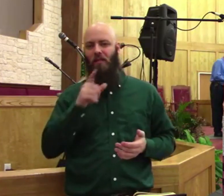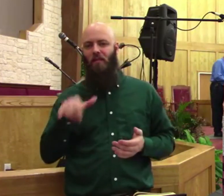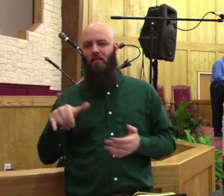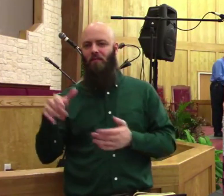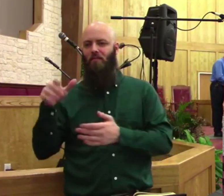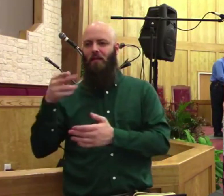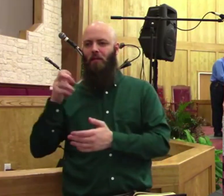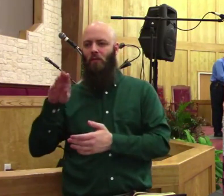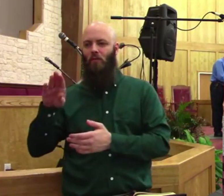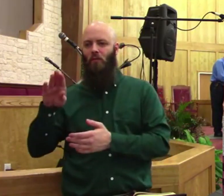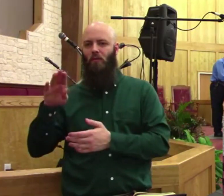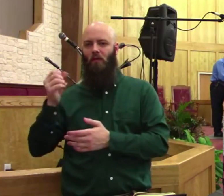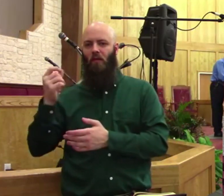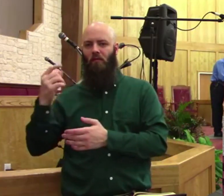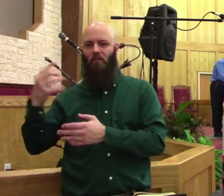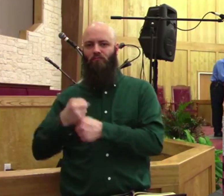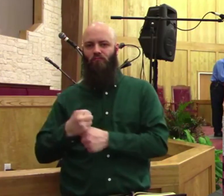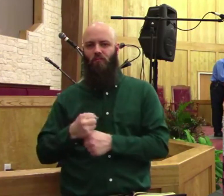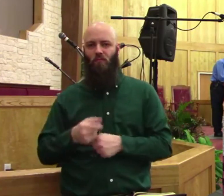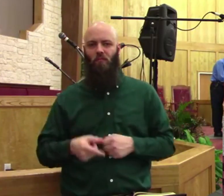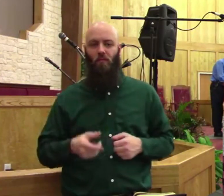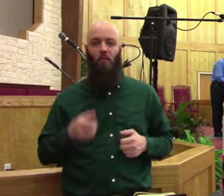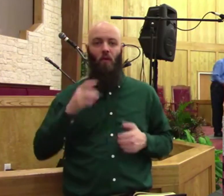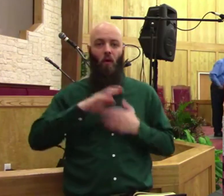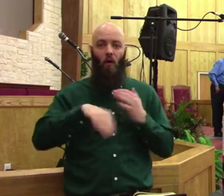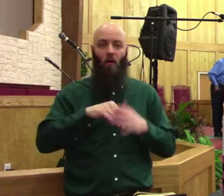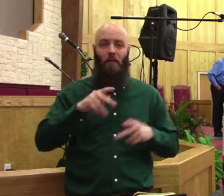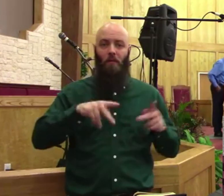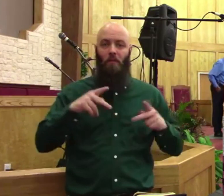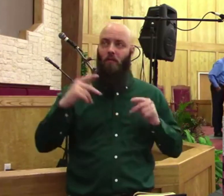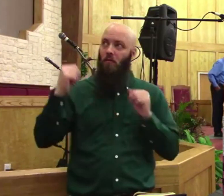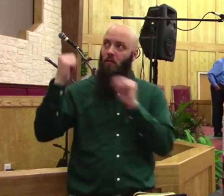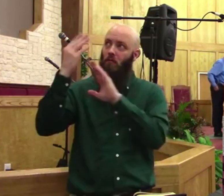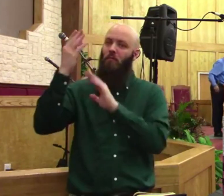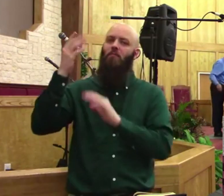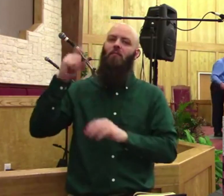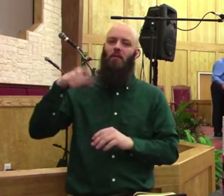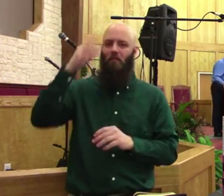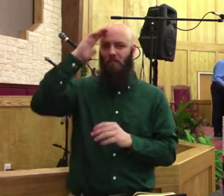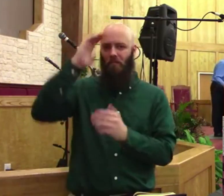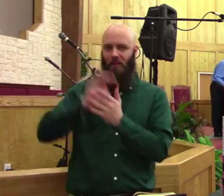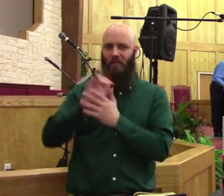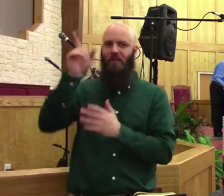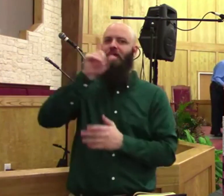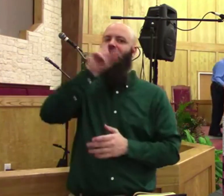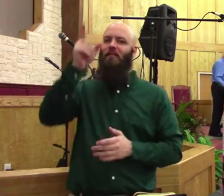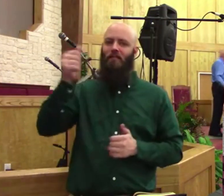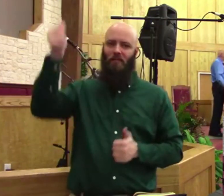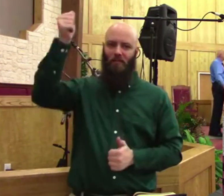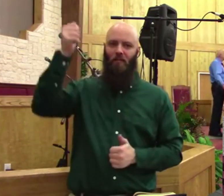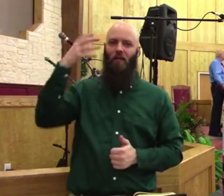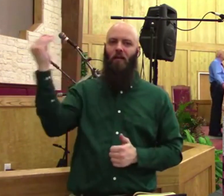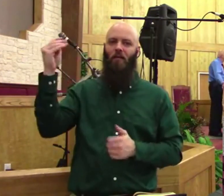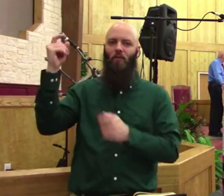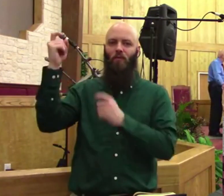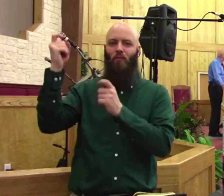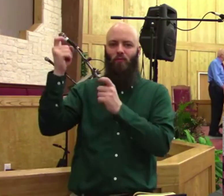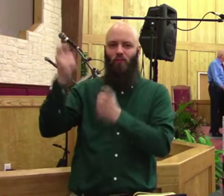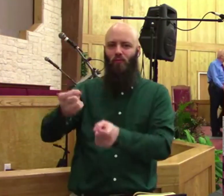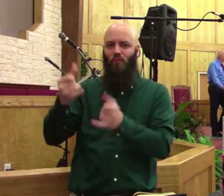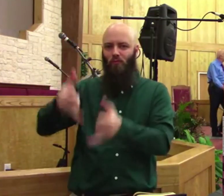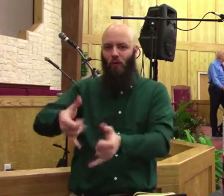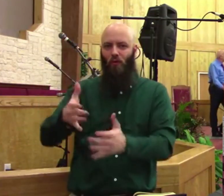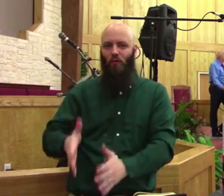Hebrews chapter 11. All who come to Him must believe that He is and is a rewarder of those who diligently seek